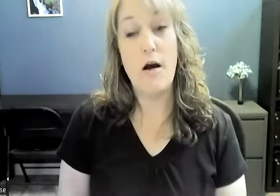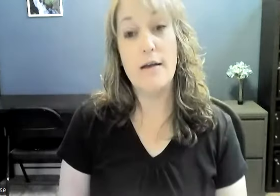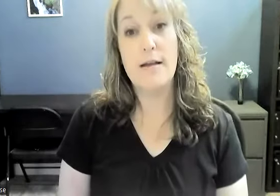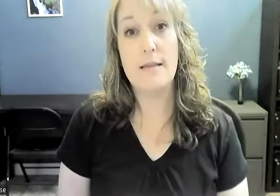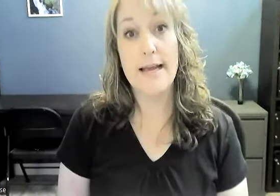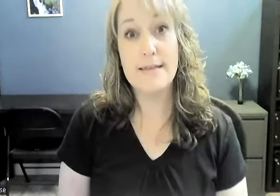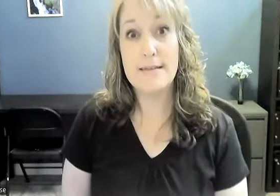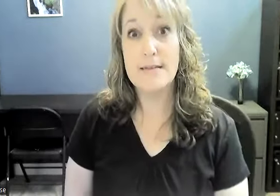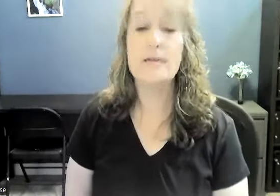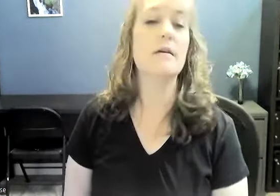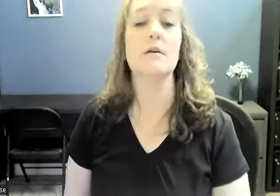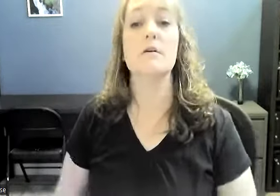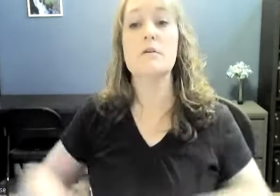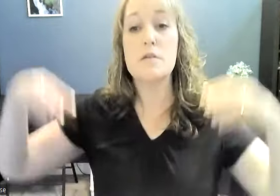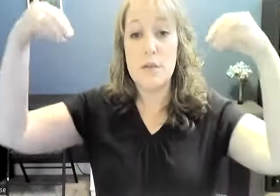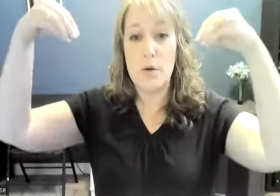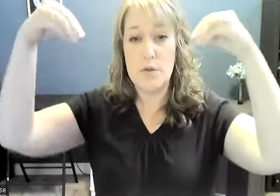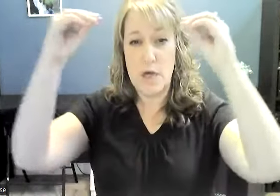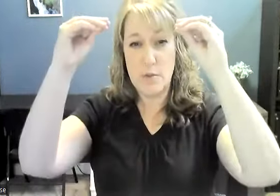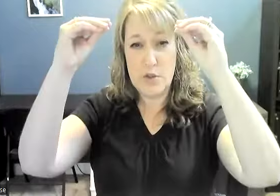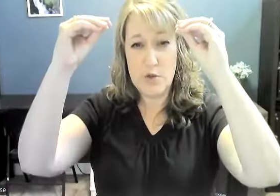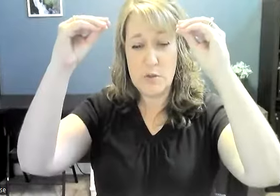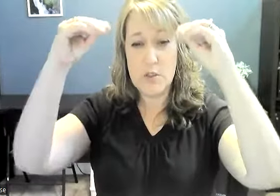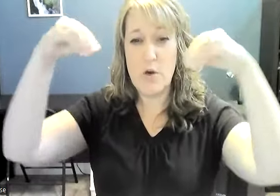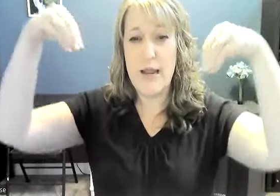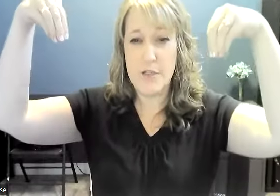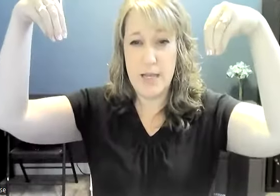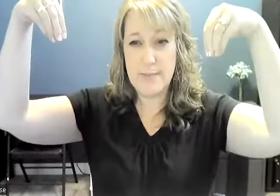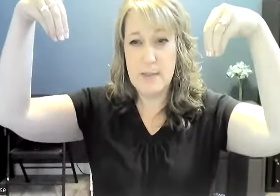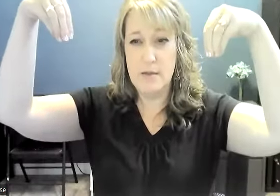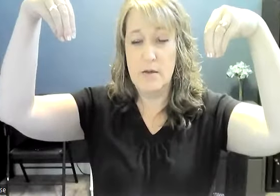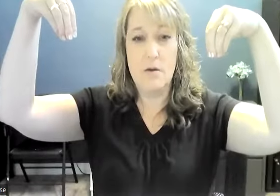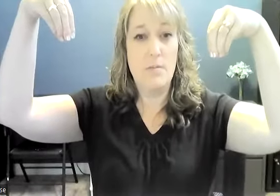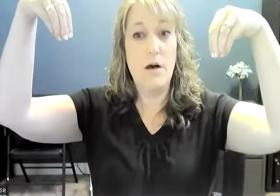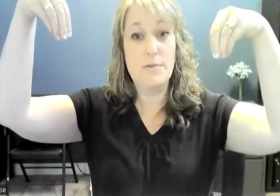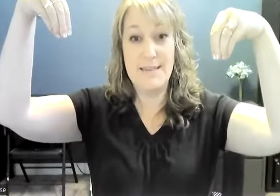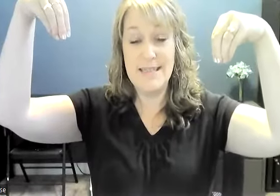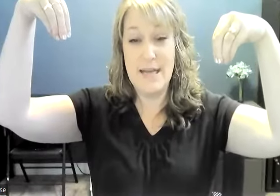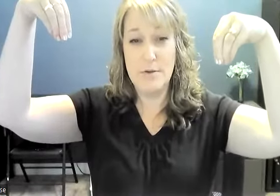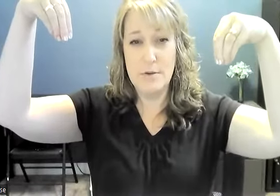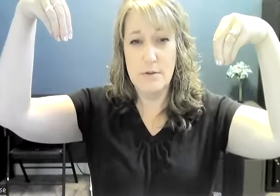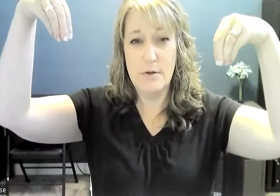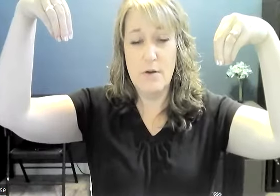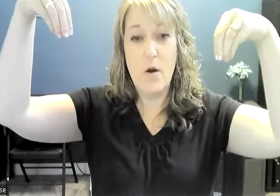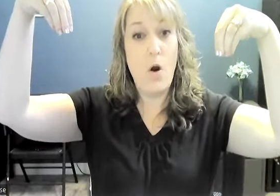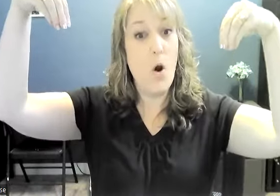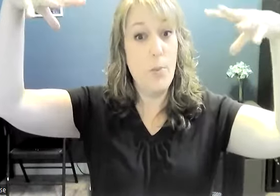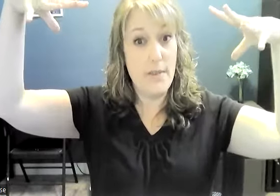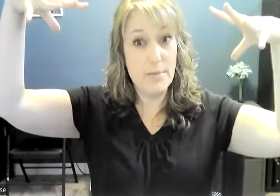on lights. So you start with two squished O hand shapes, palms facing down. Open them to